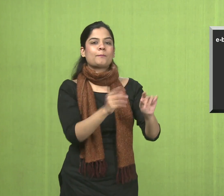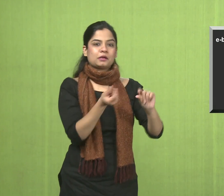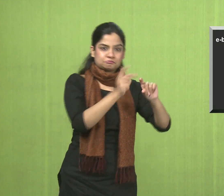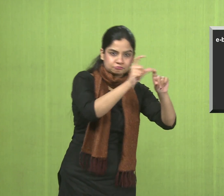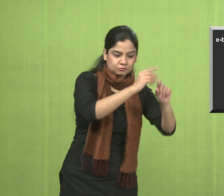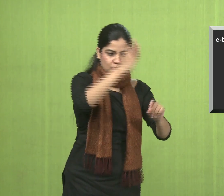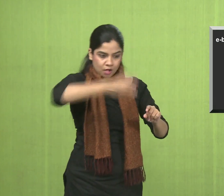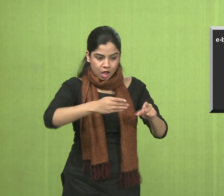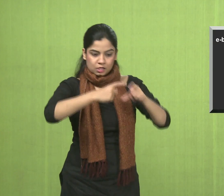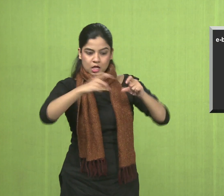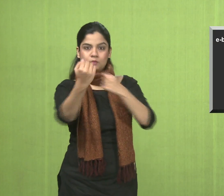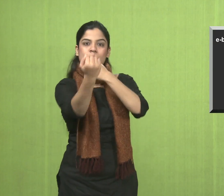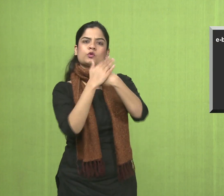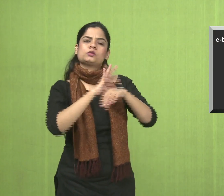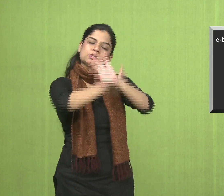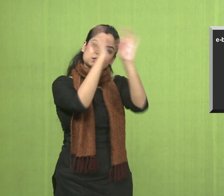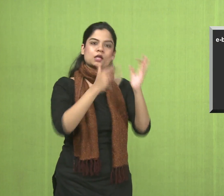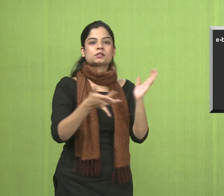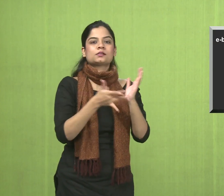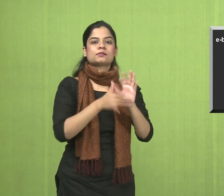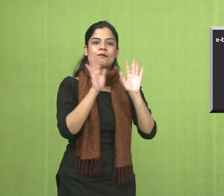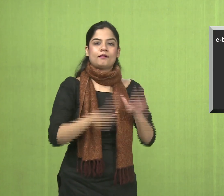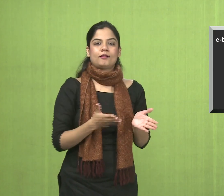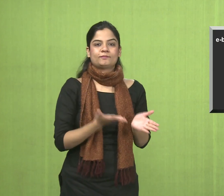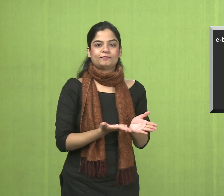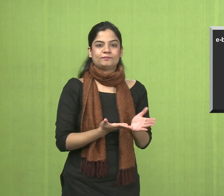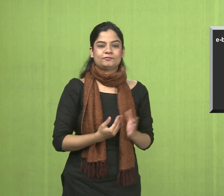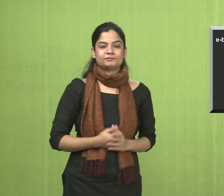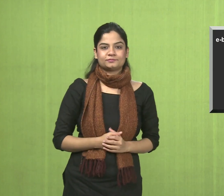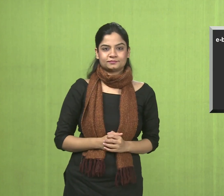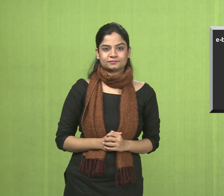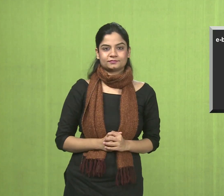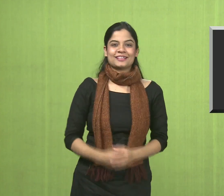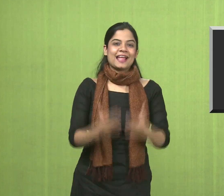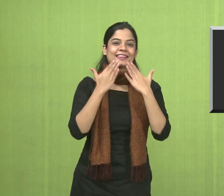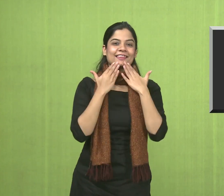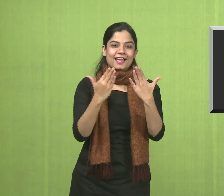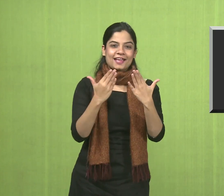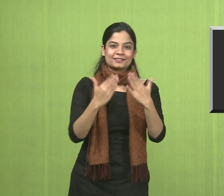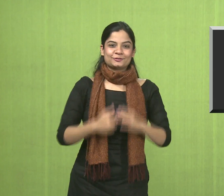your, even if you want to order checkbooks, you can apply for it online. Thank you.